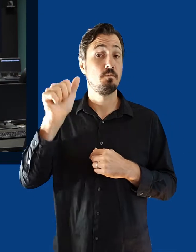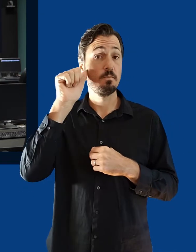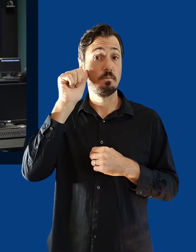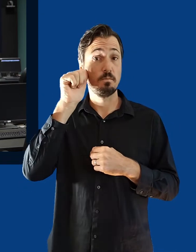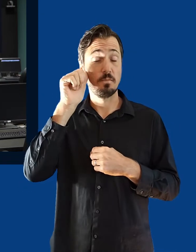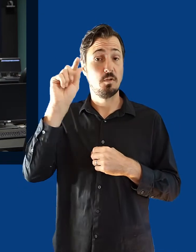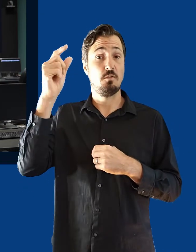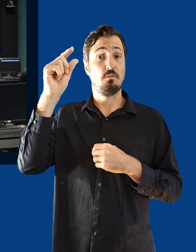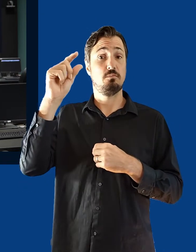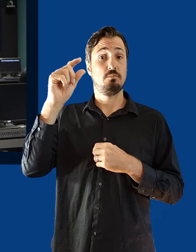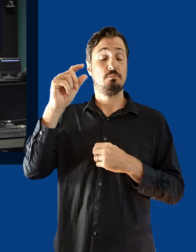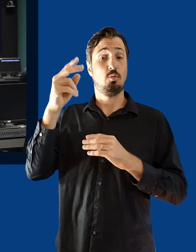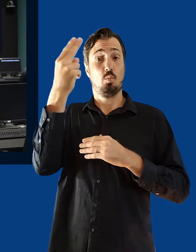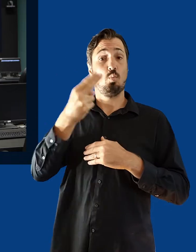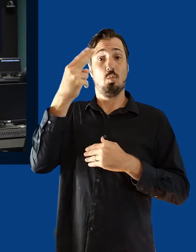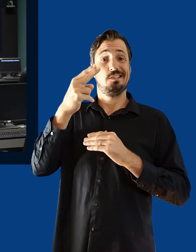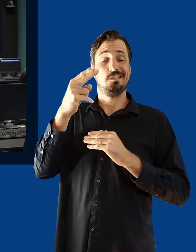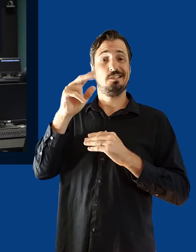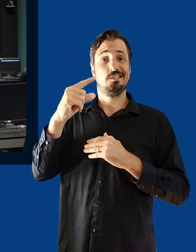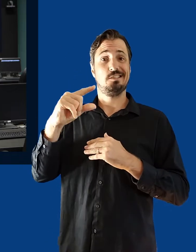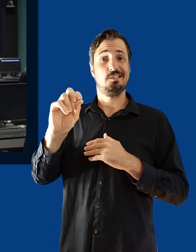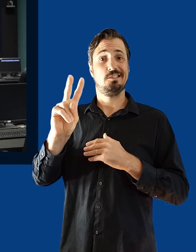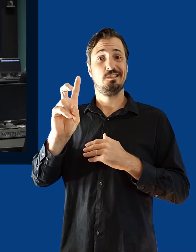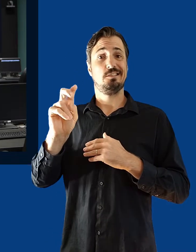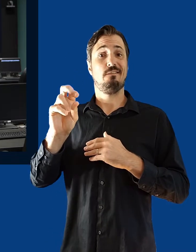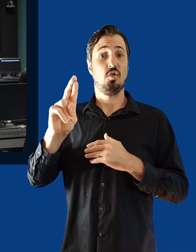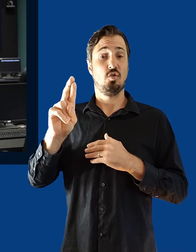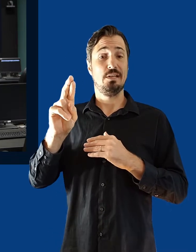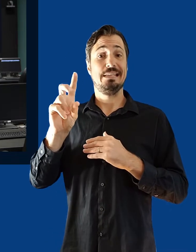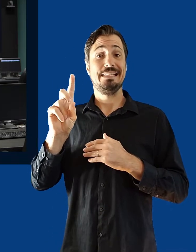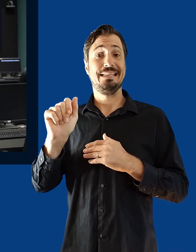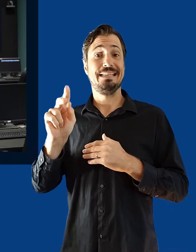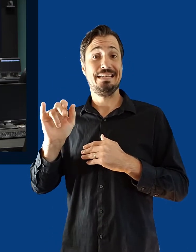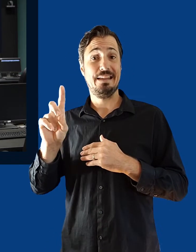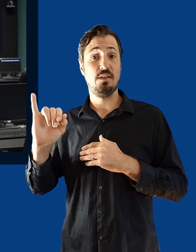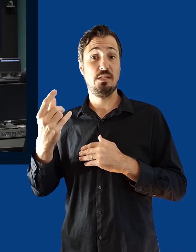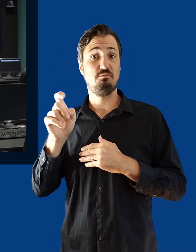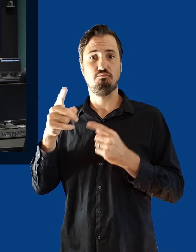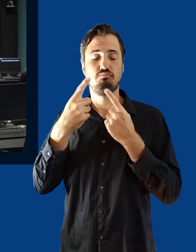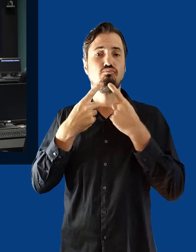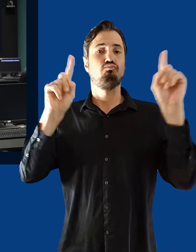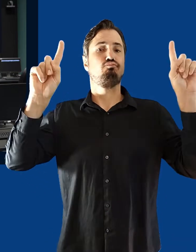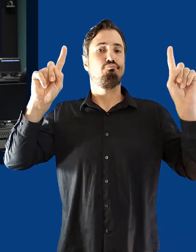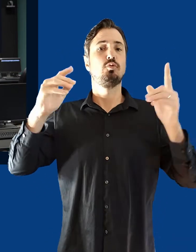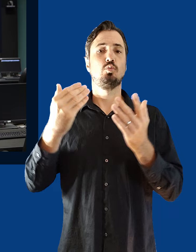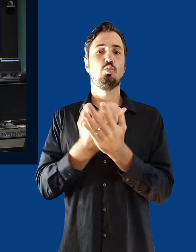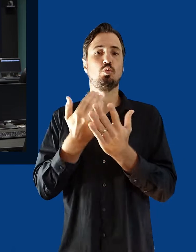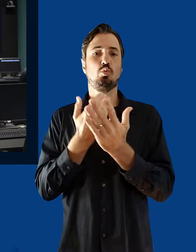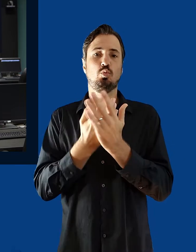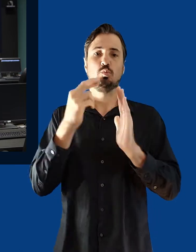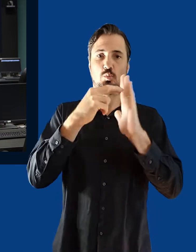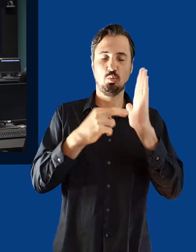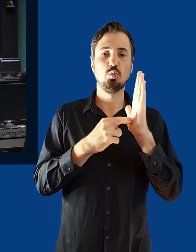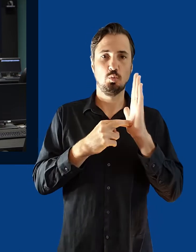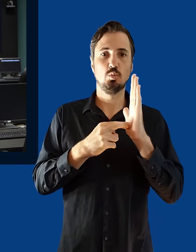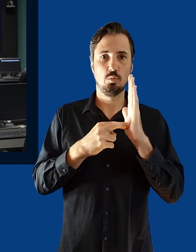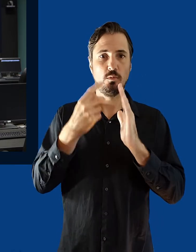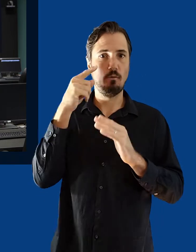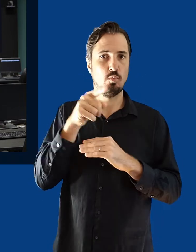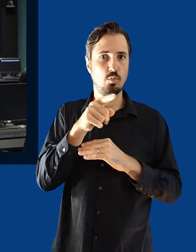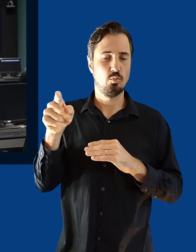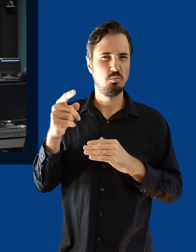on COVID-19. This order included many changes, but we wanted to highlight a few with you today so that everyone